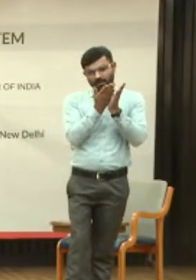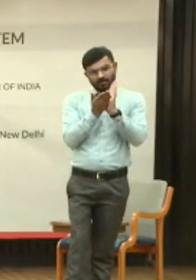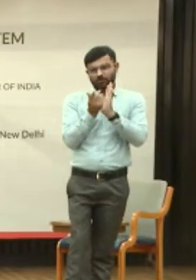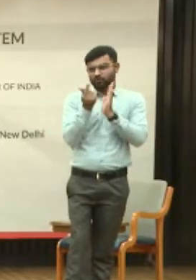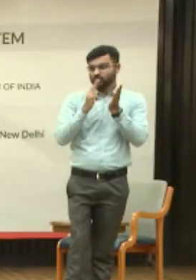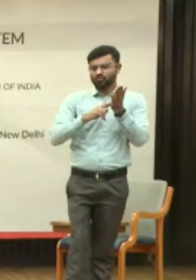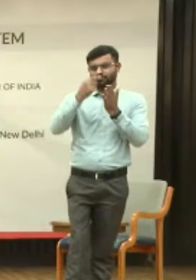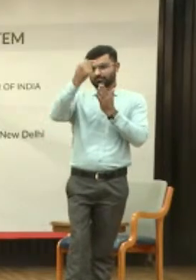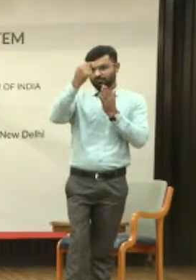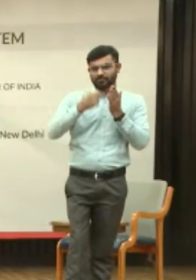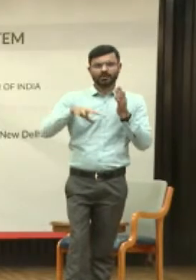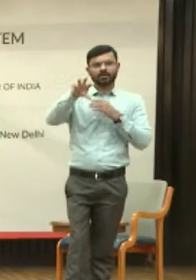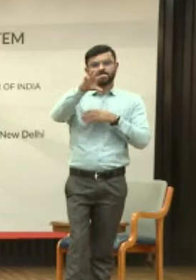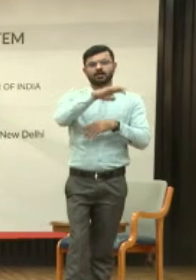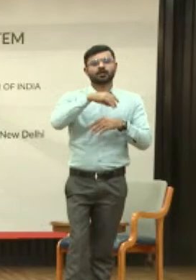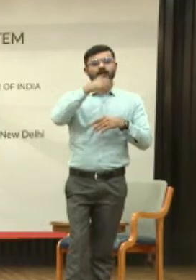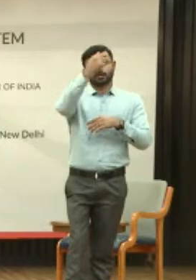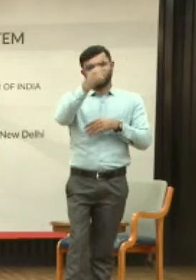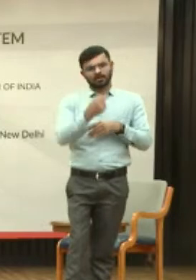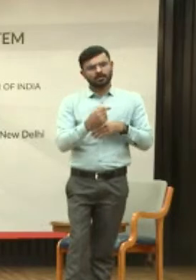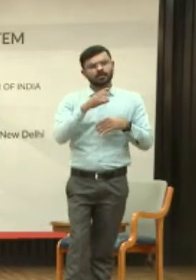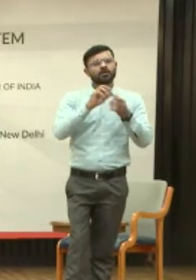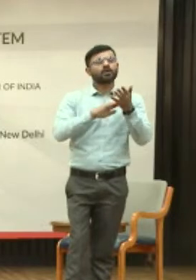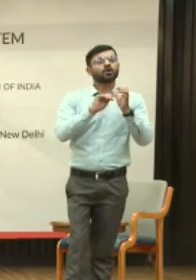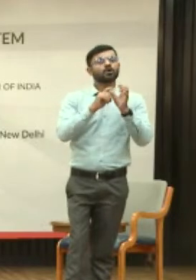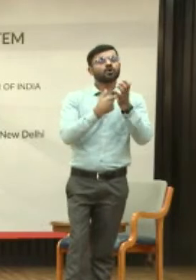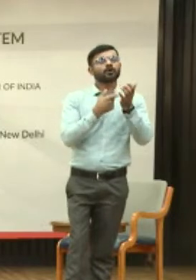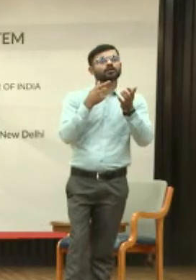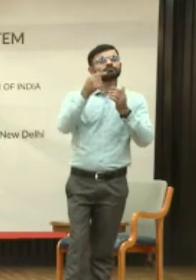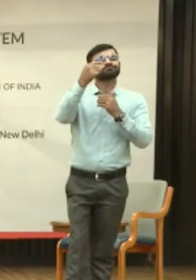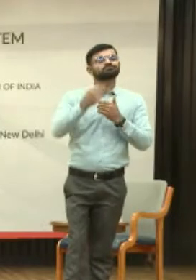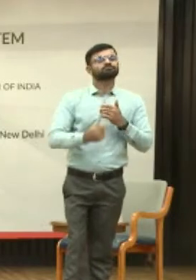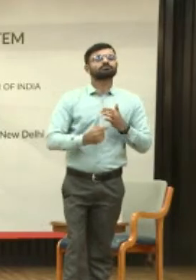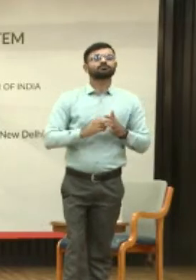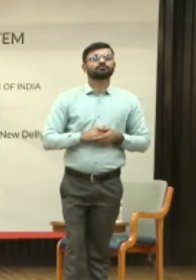union list, we have a state list, and we have a concurrent.